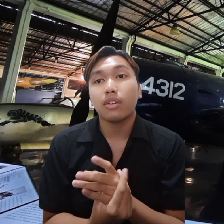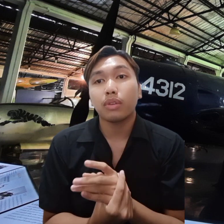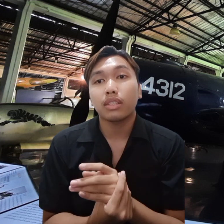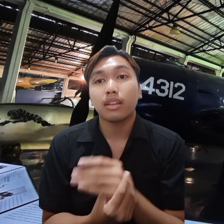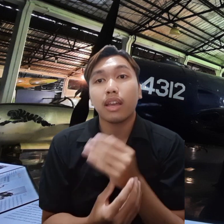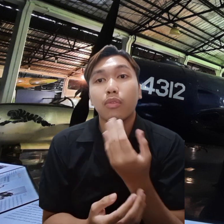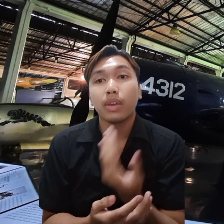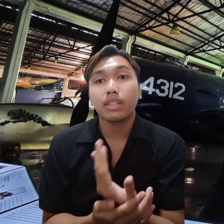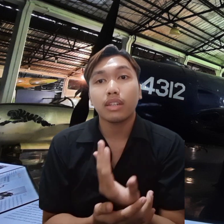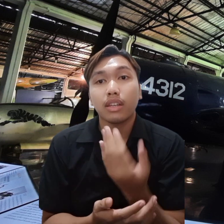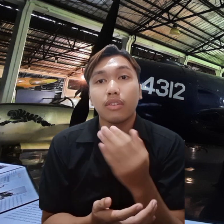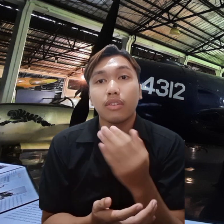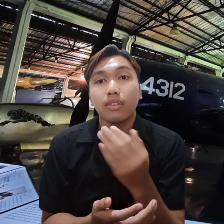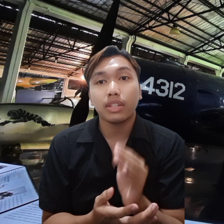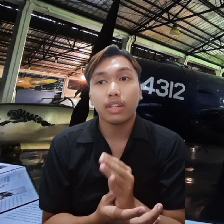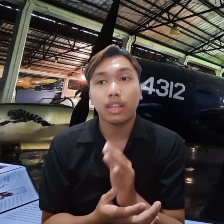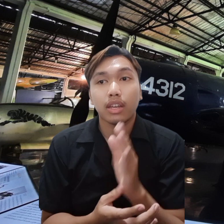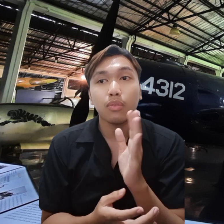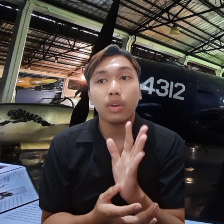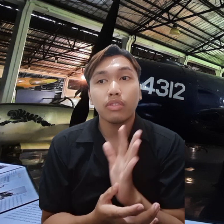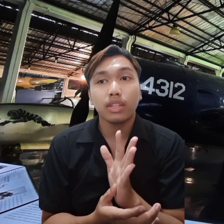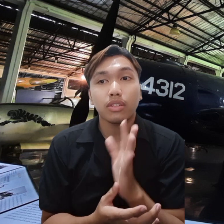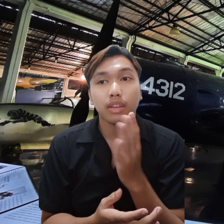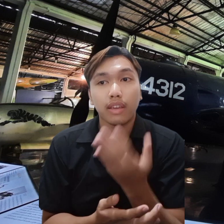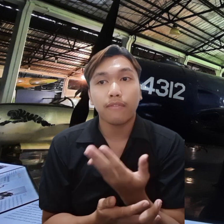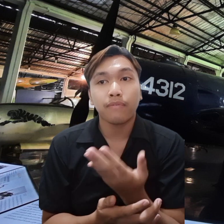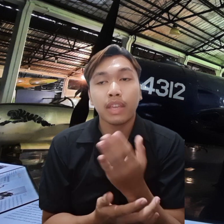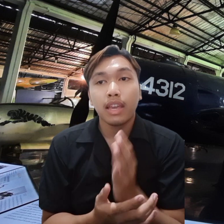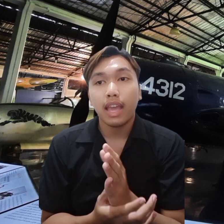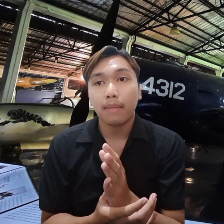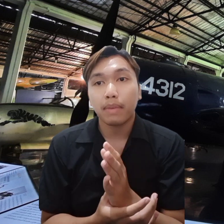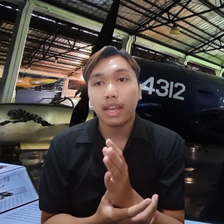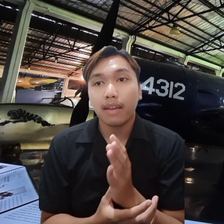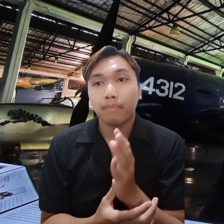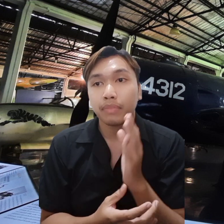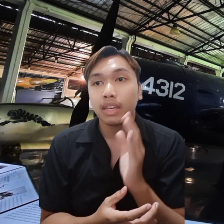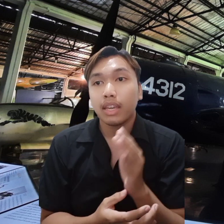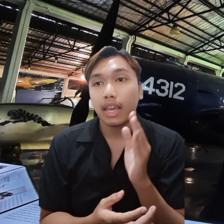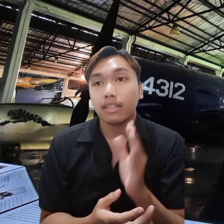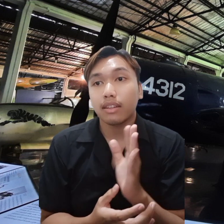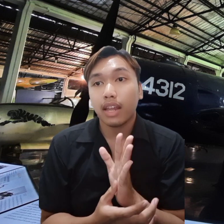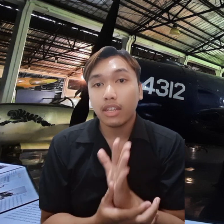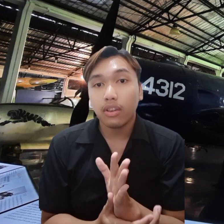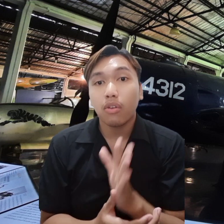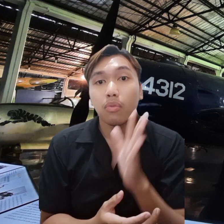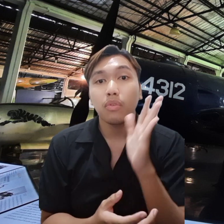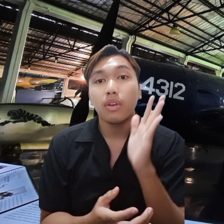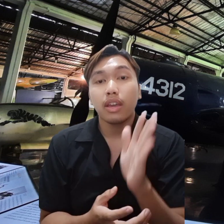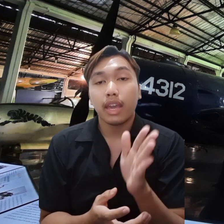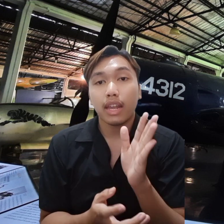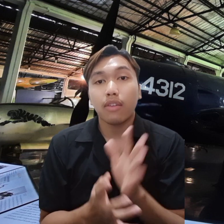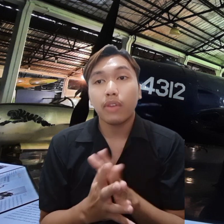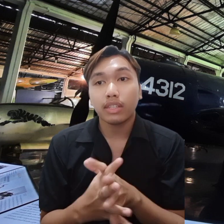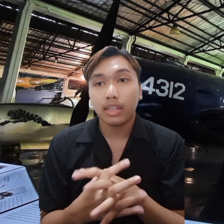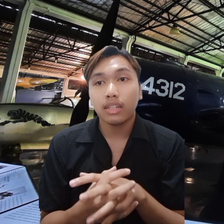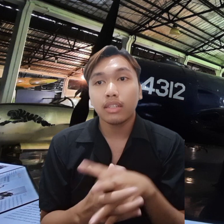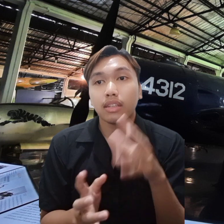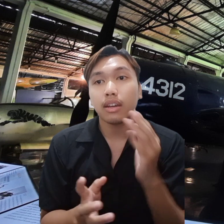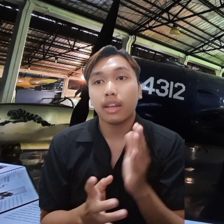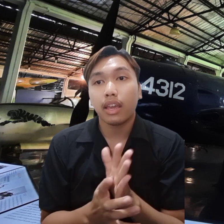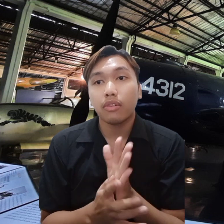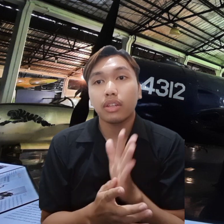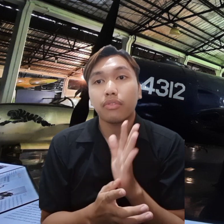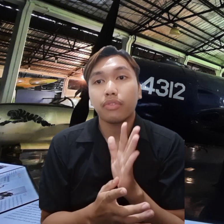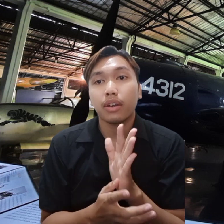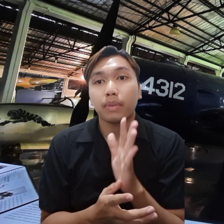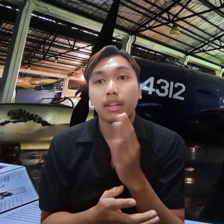international is the elevation in the first thing and the version to him and become is the natural elevations of